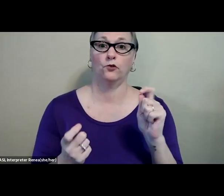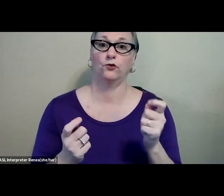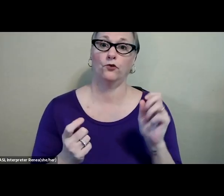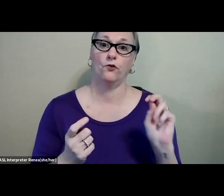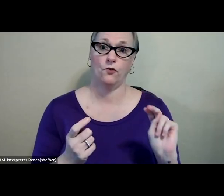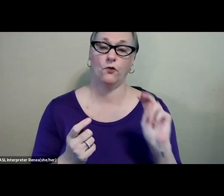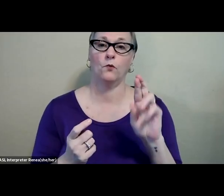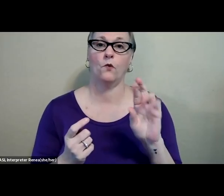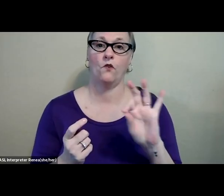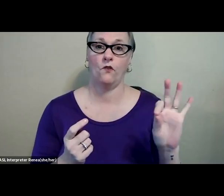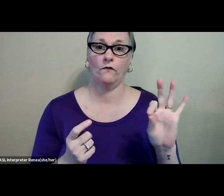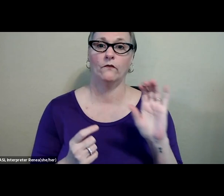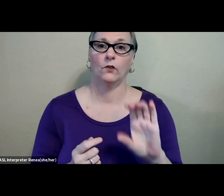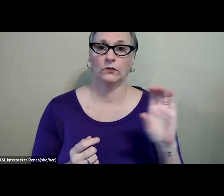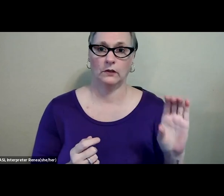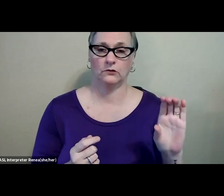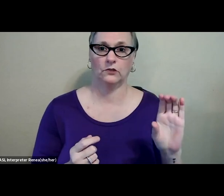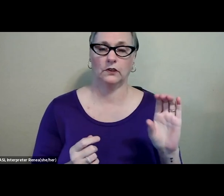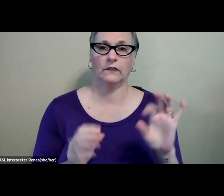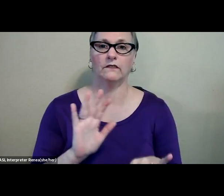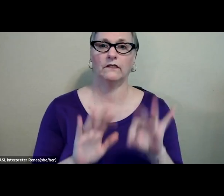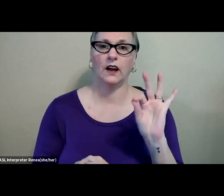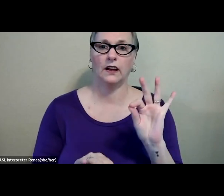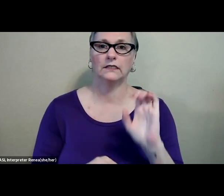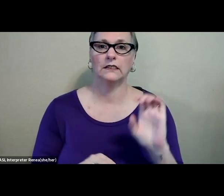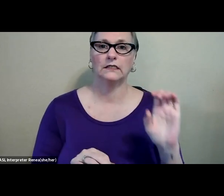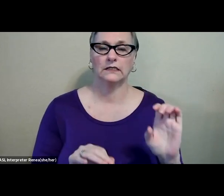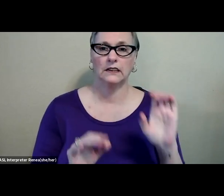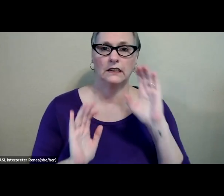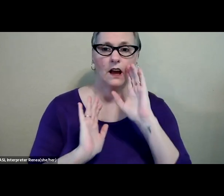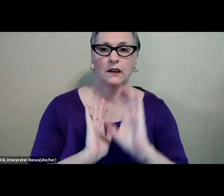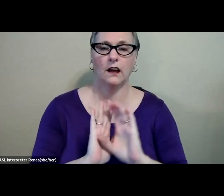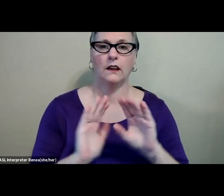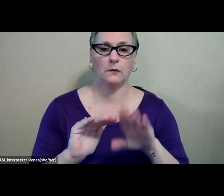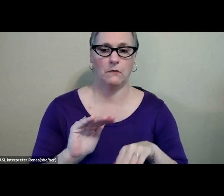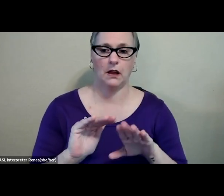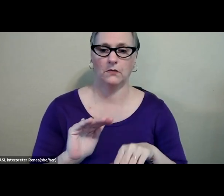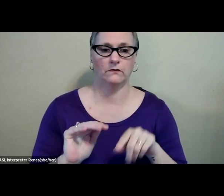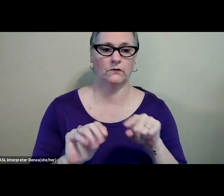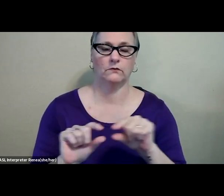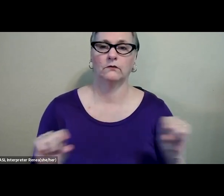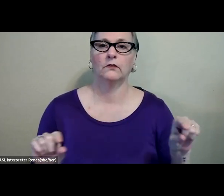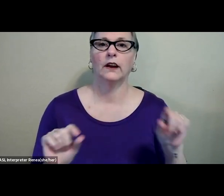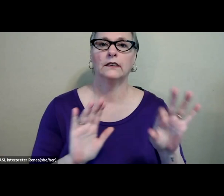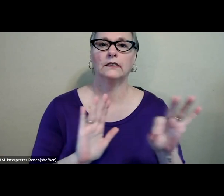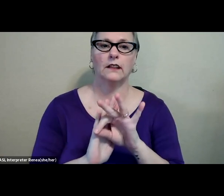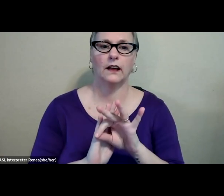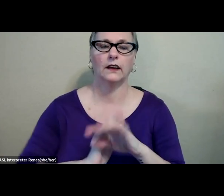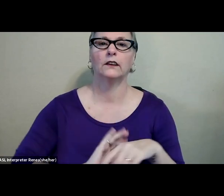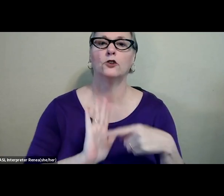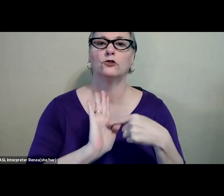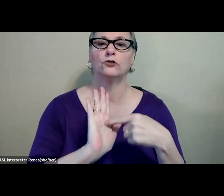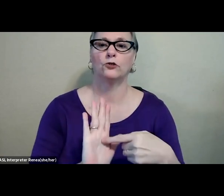please locate the cc icon at the bottom of your screen and select show subtitles